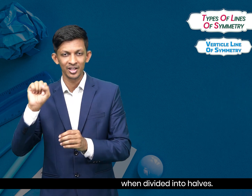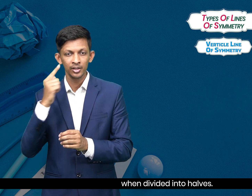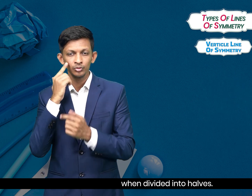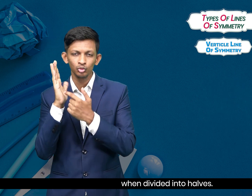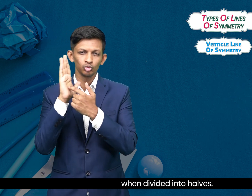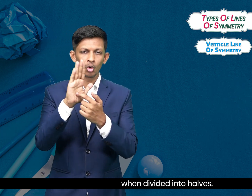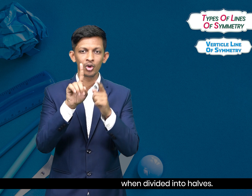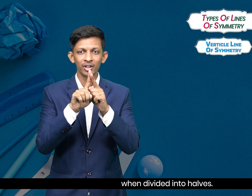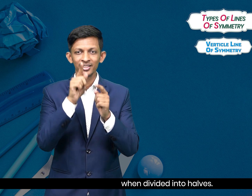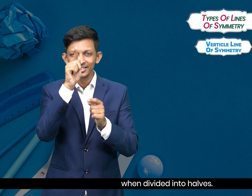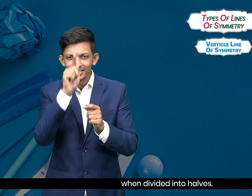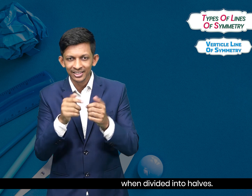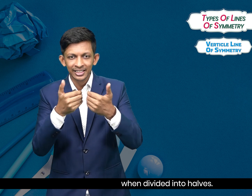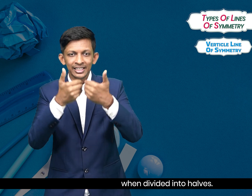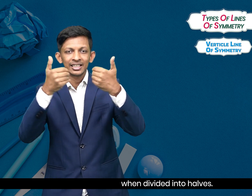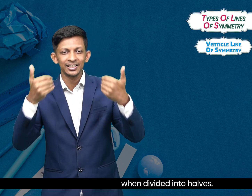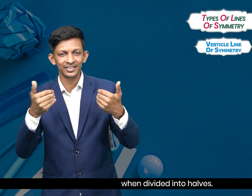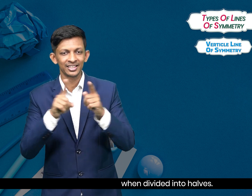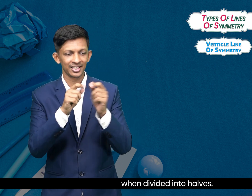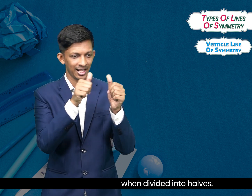when divided into halves.